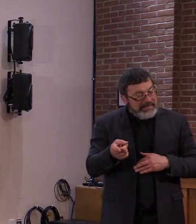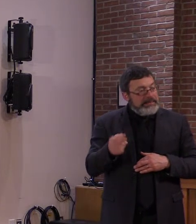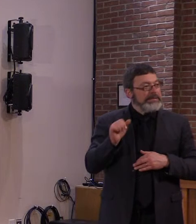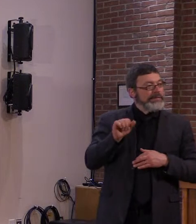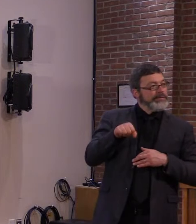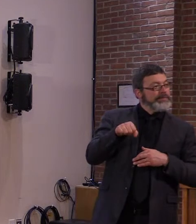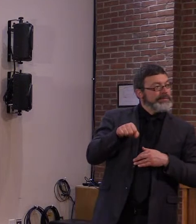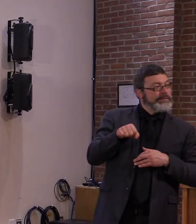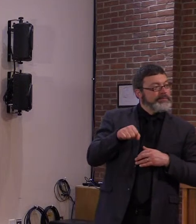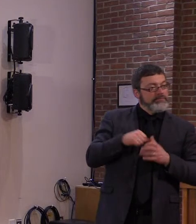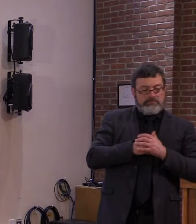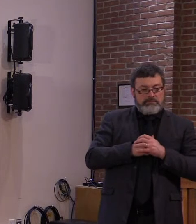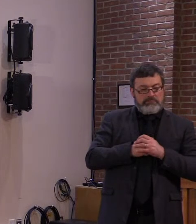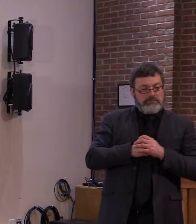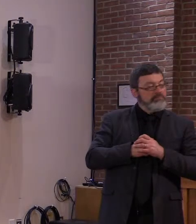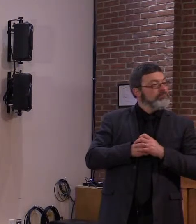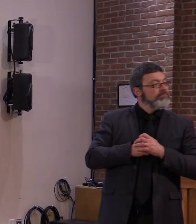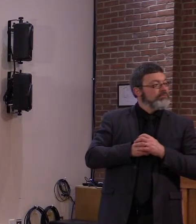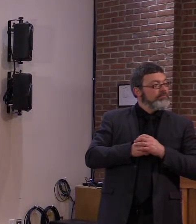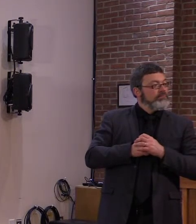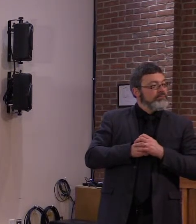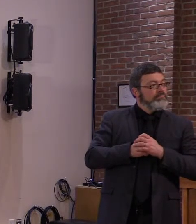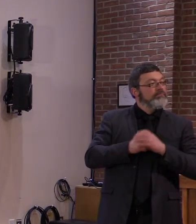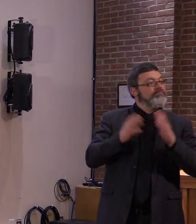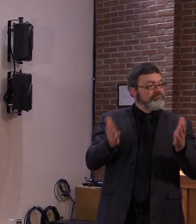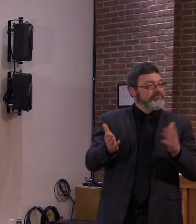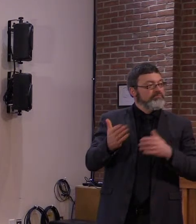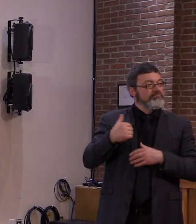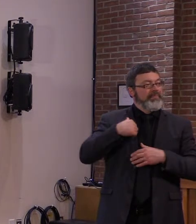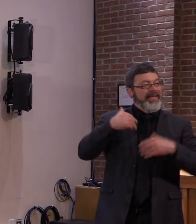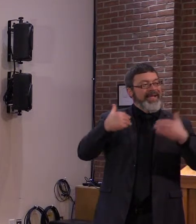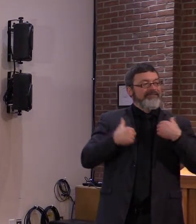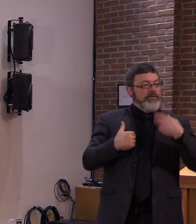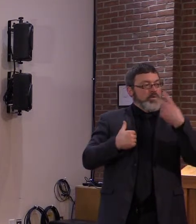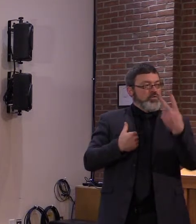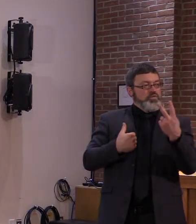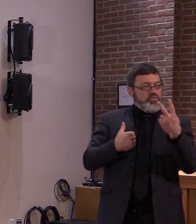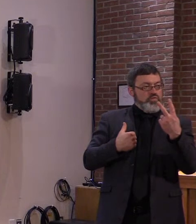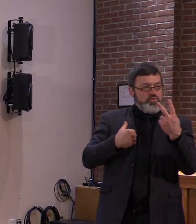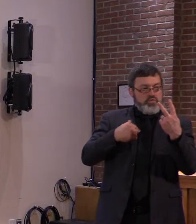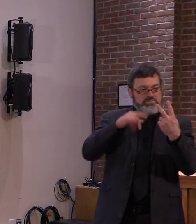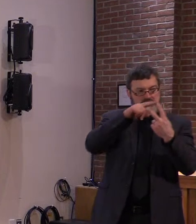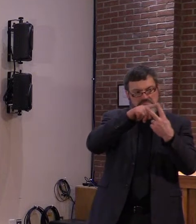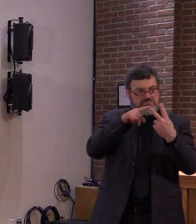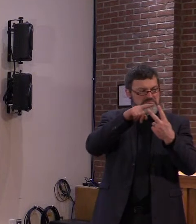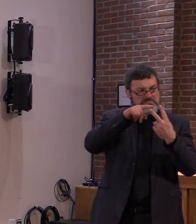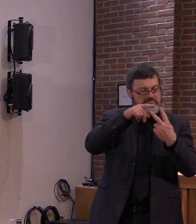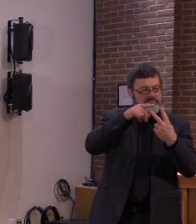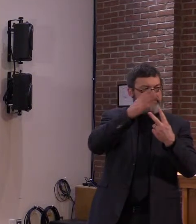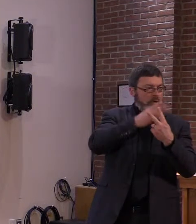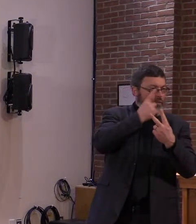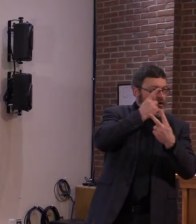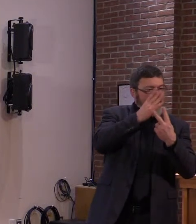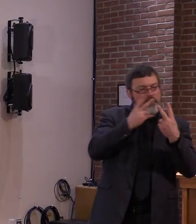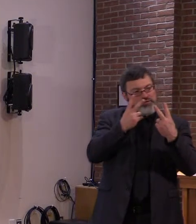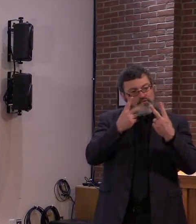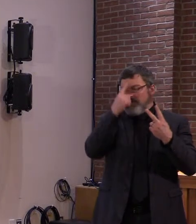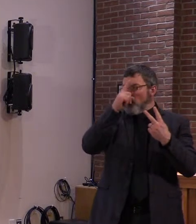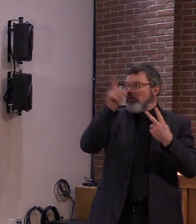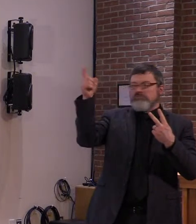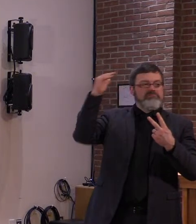that the pace of knowledge and the pace of that knowledge being usable is